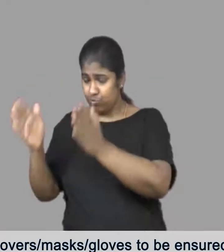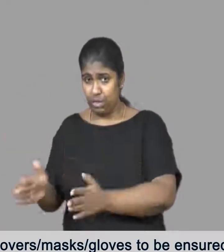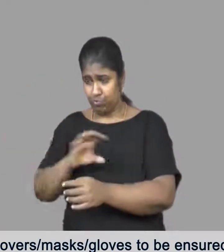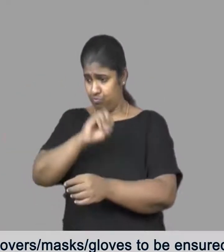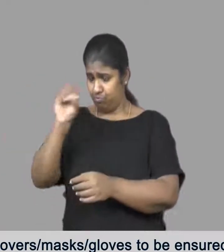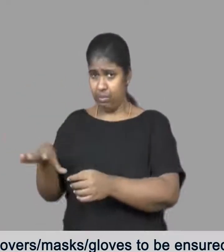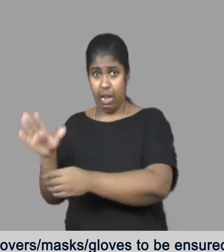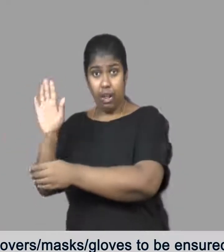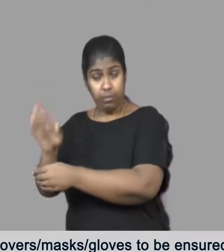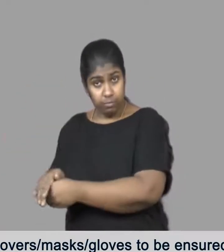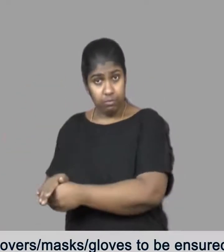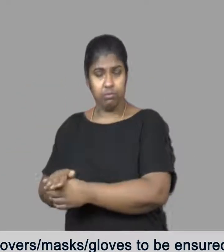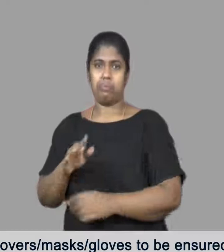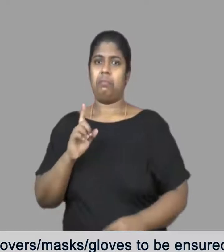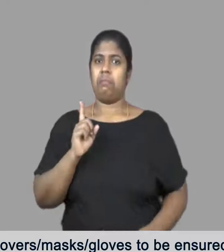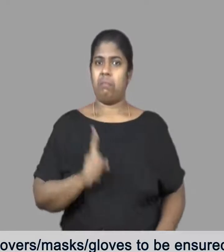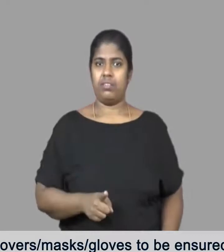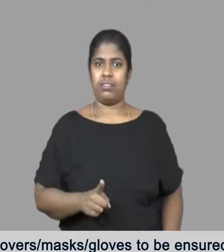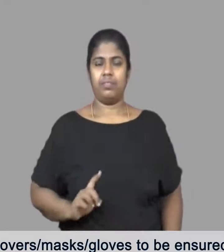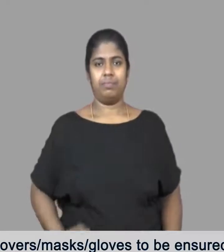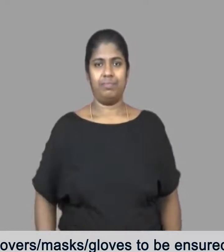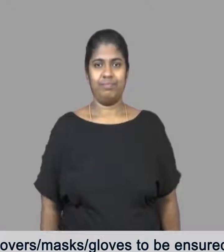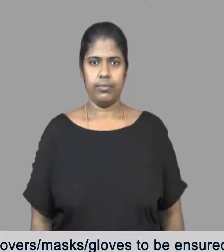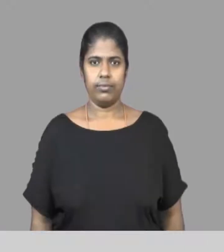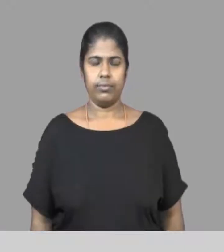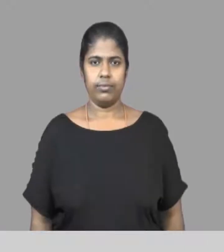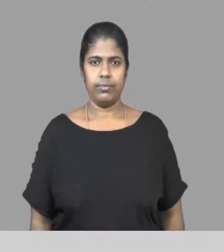masks, gloves to be ensured.